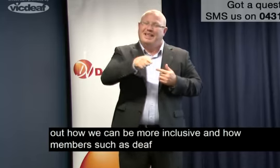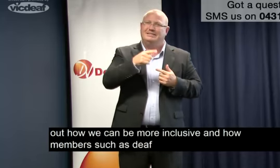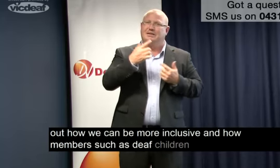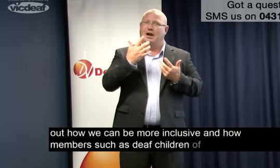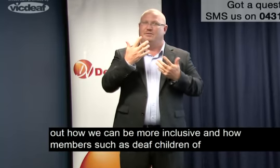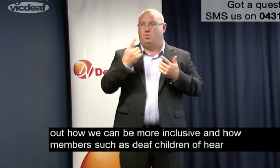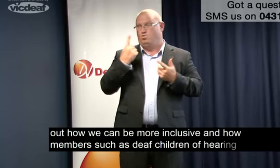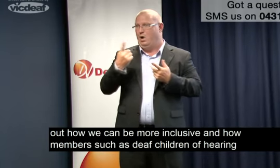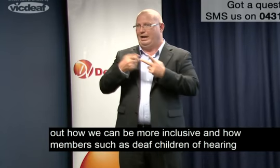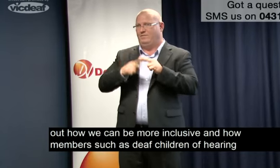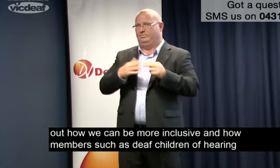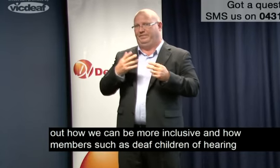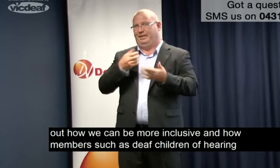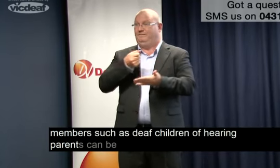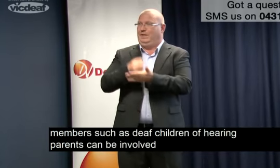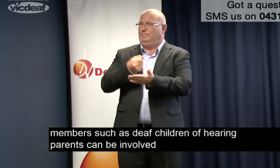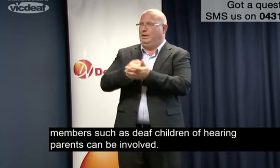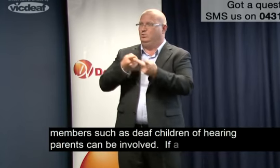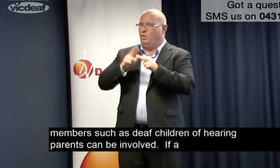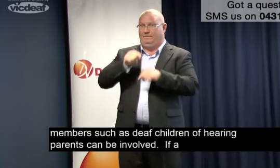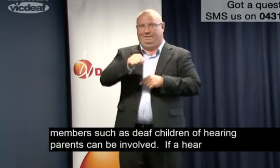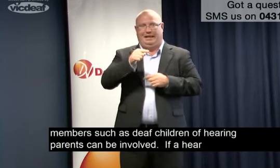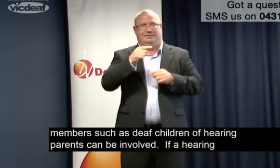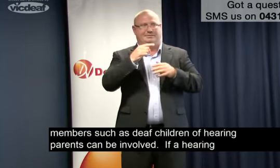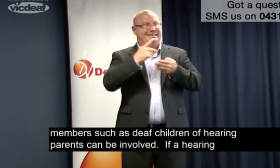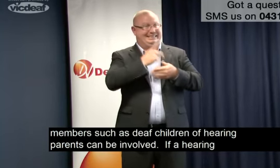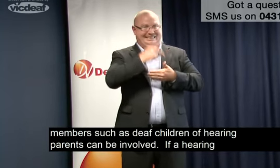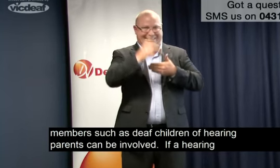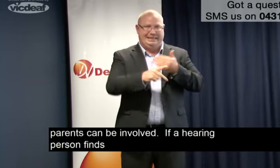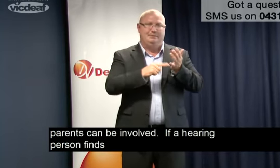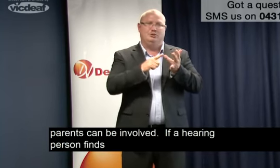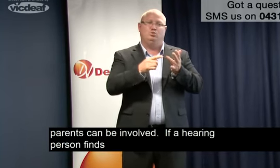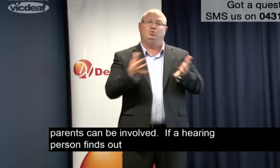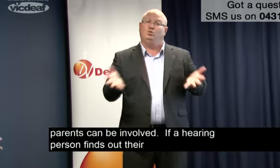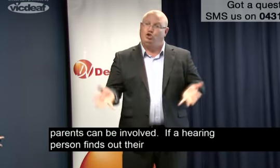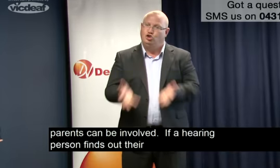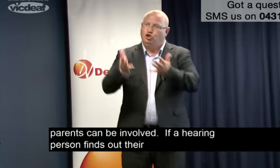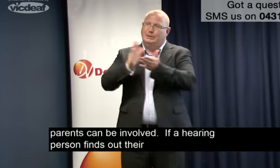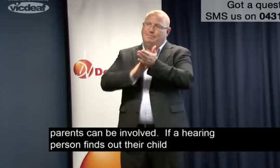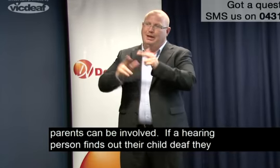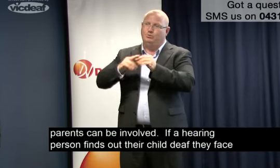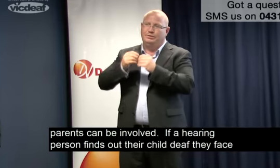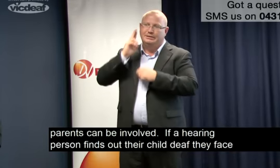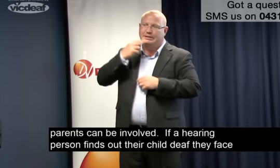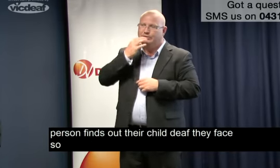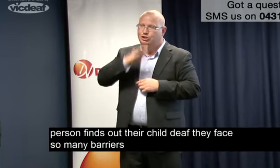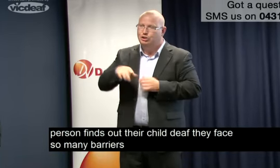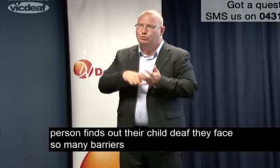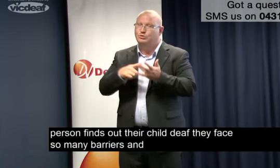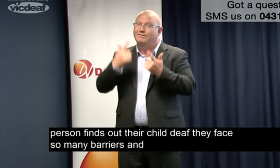so many barriers and negative experiences. And one of the fundamentals of this scheme is to really encourage parents who do have